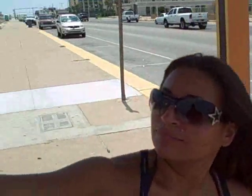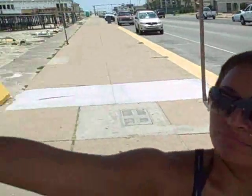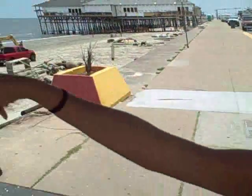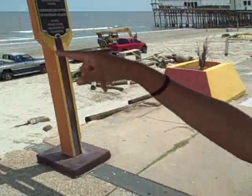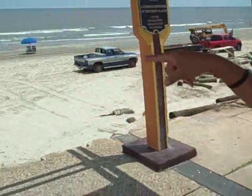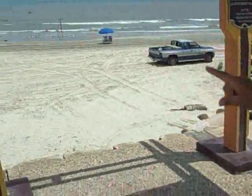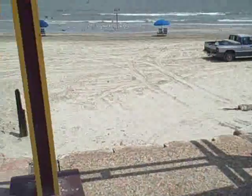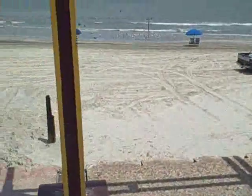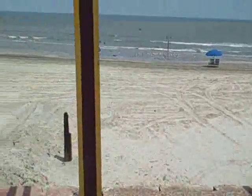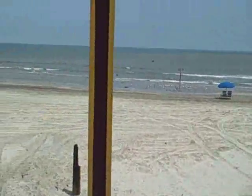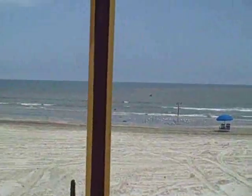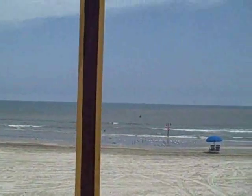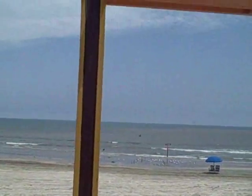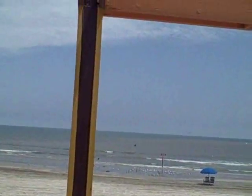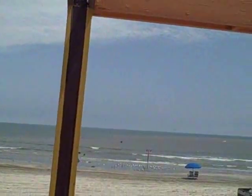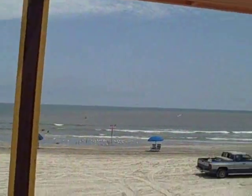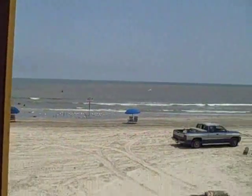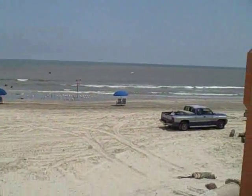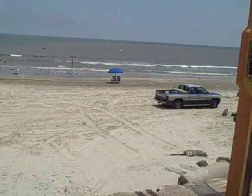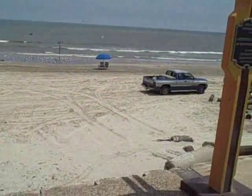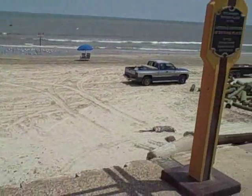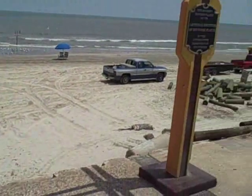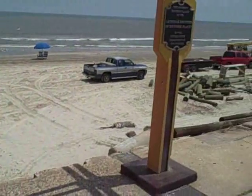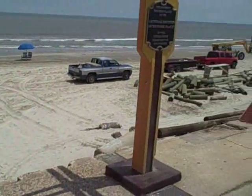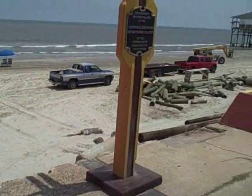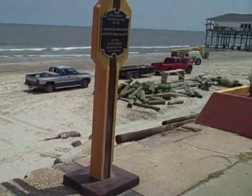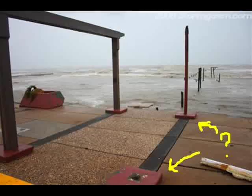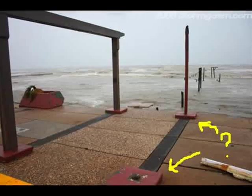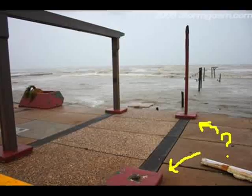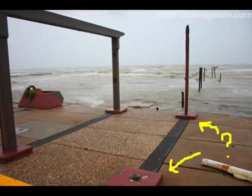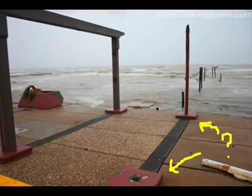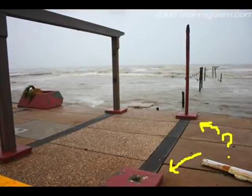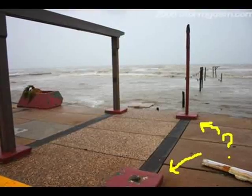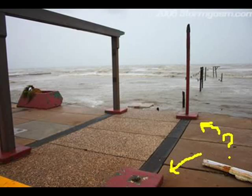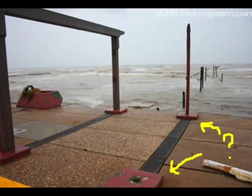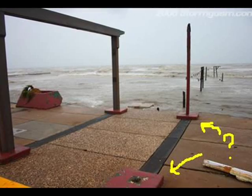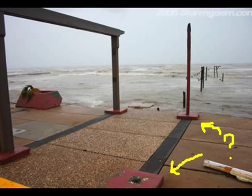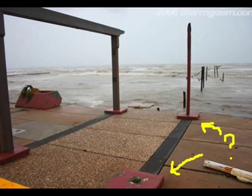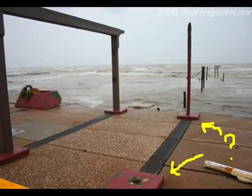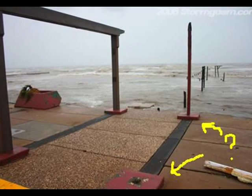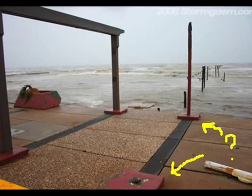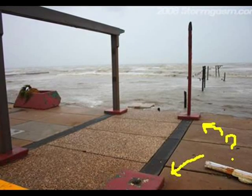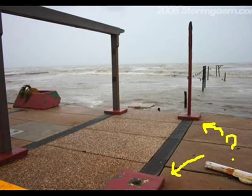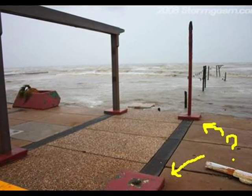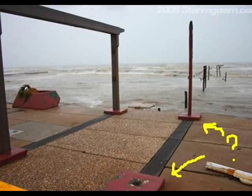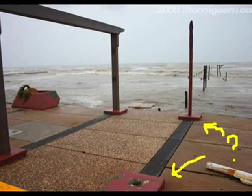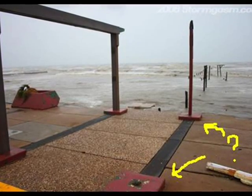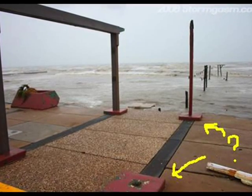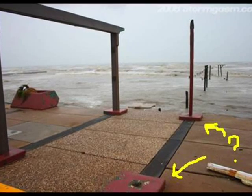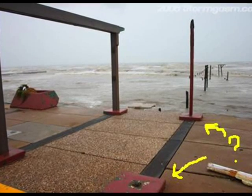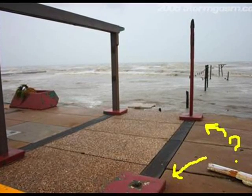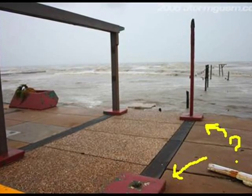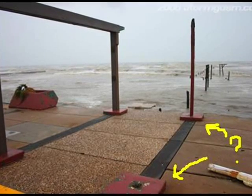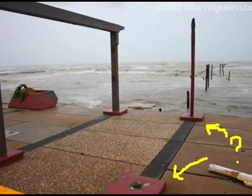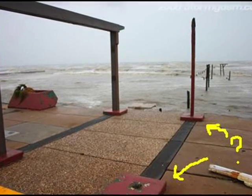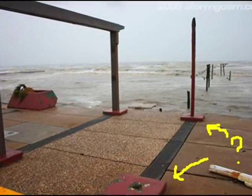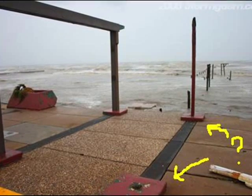I'm stealing time from my own life All the hours that God sends My